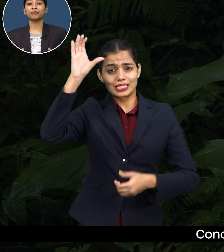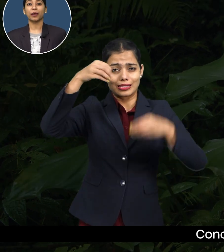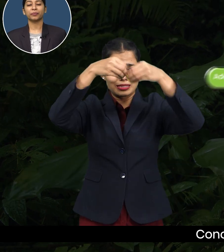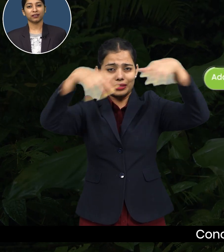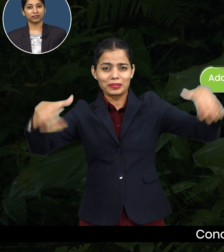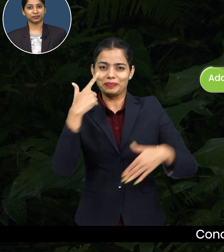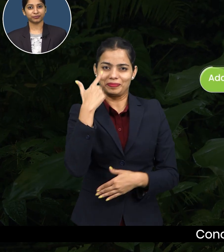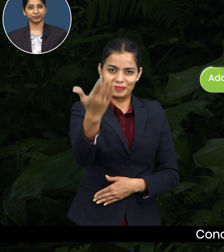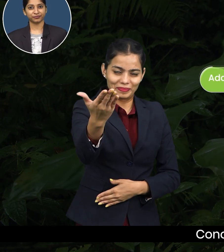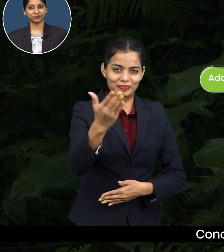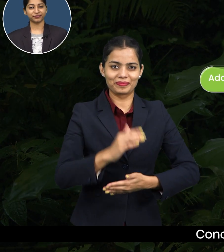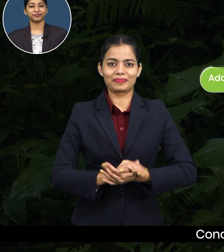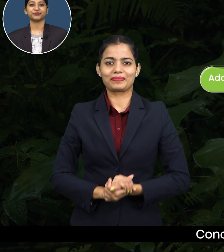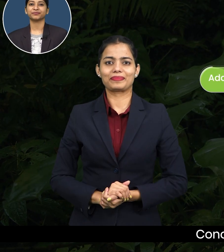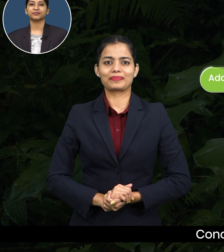concept map,